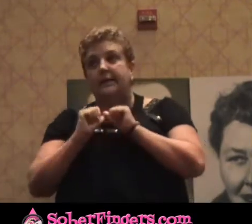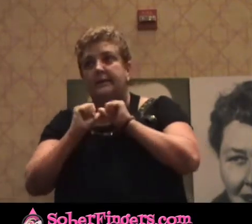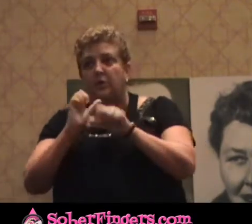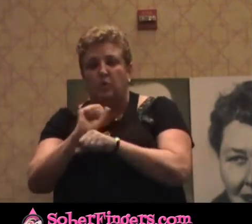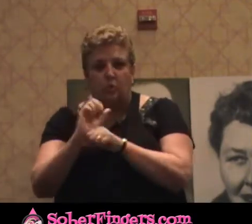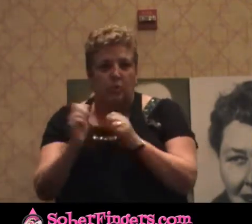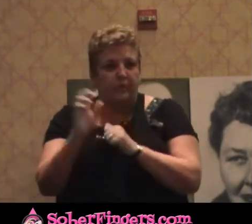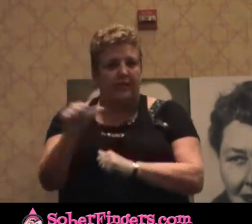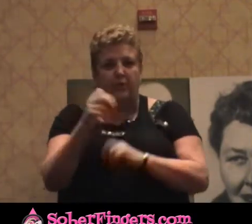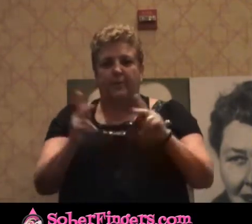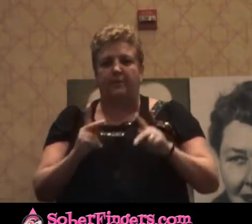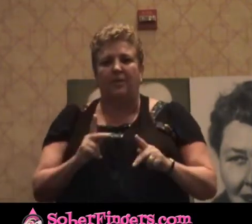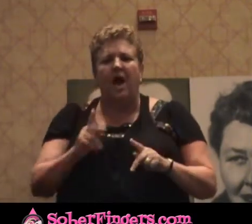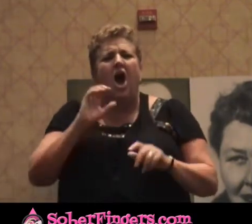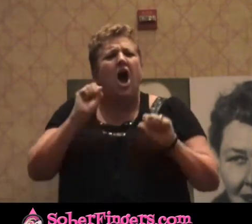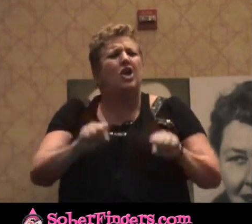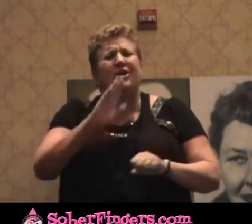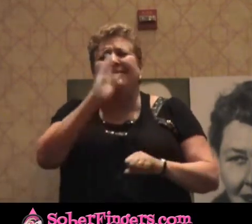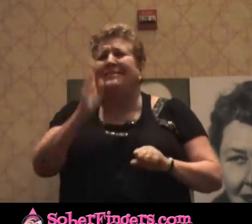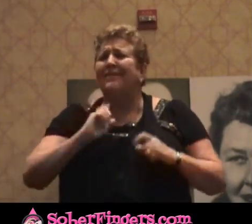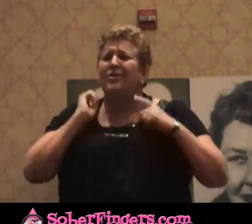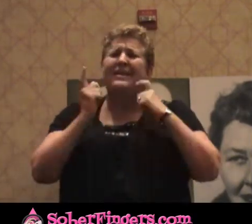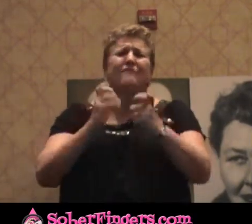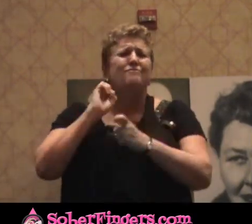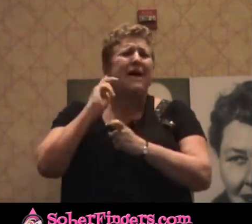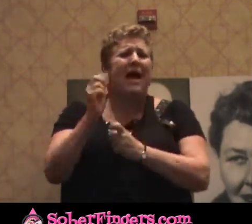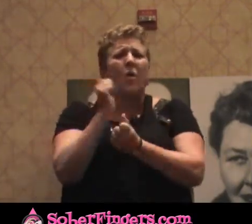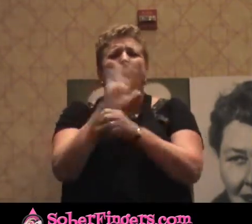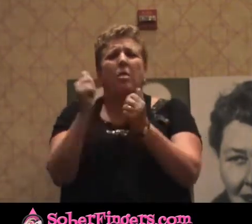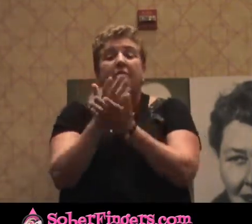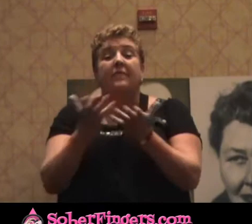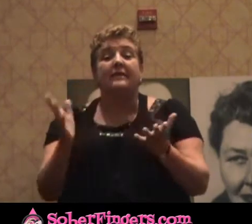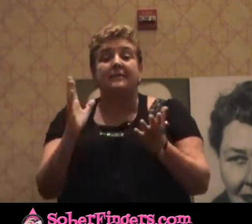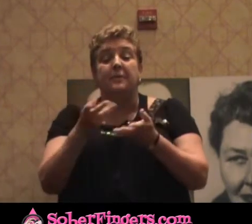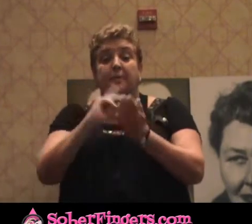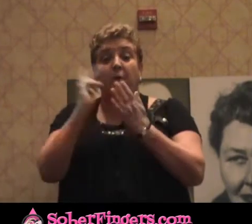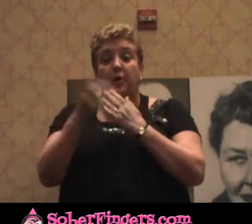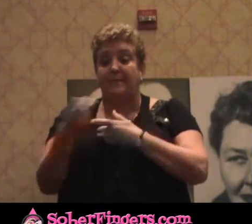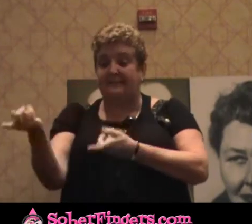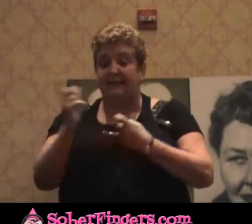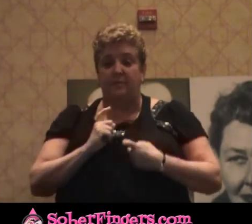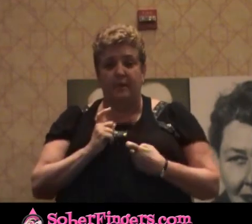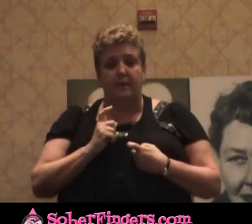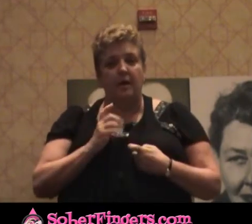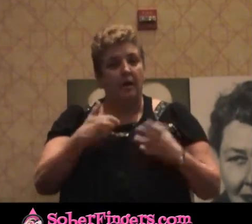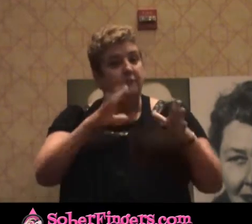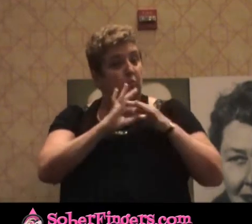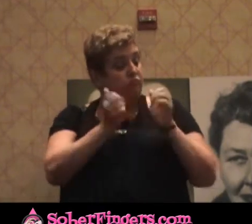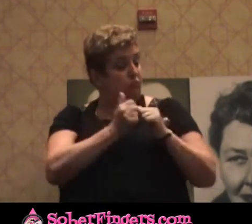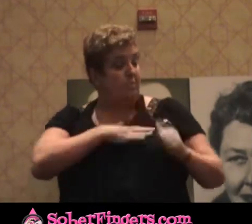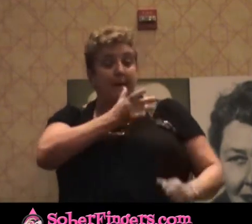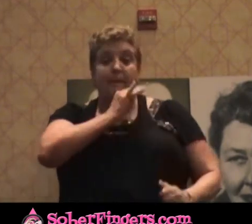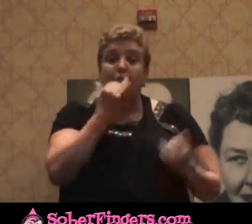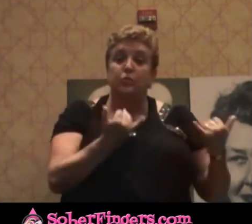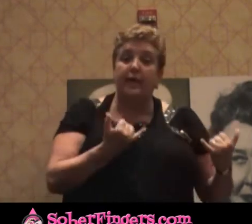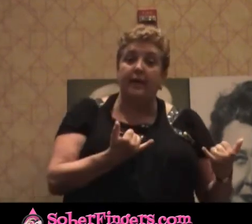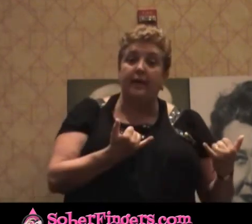give back what this program has given me, ever. I have a relationship with my mother today. I have a relationship with my